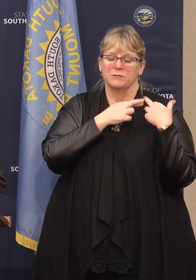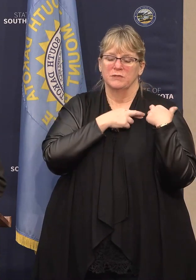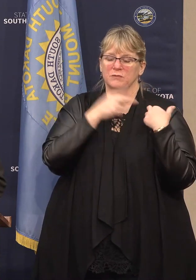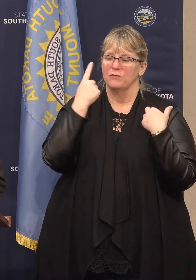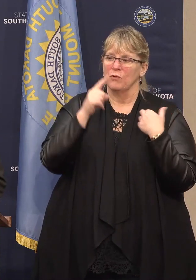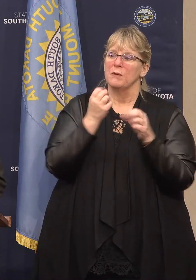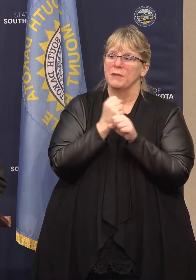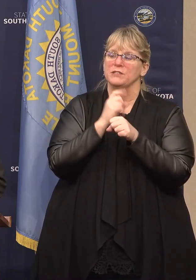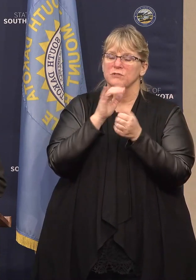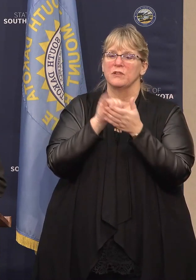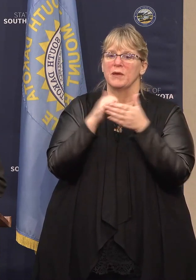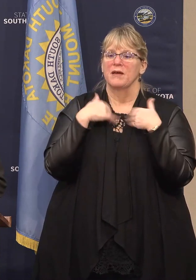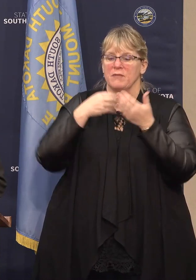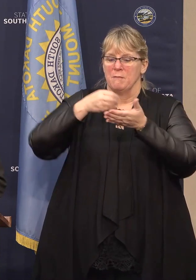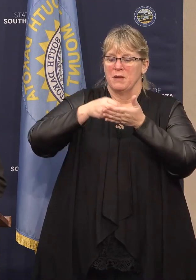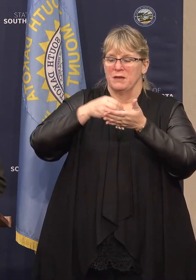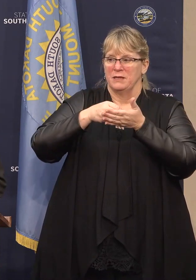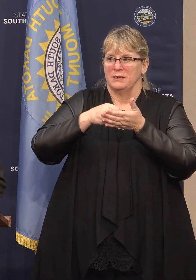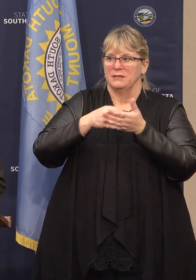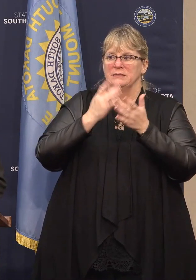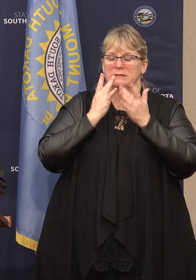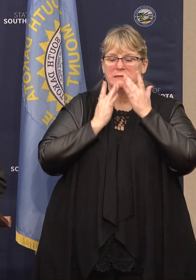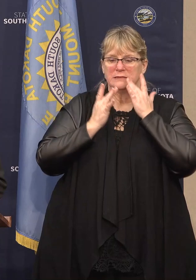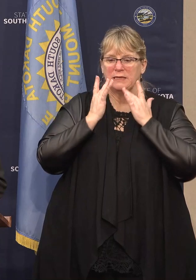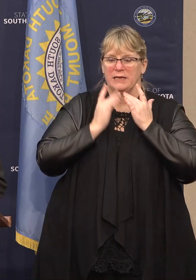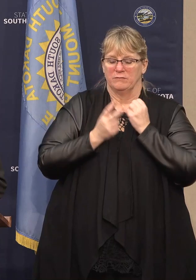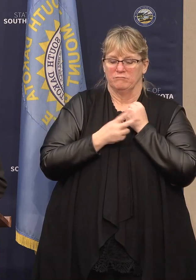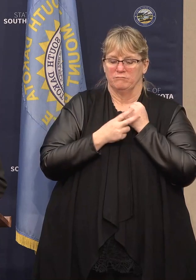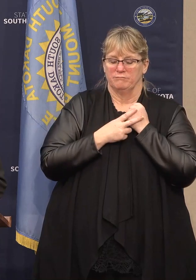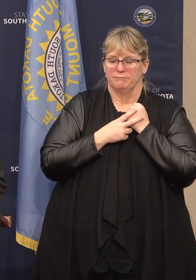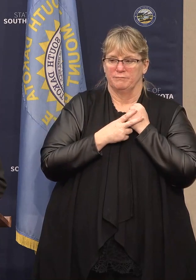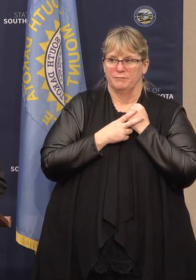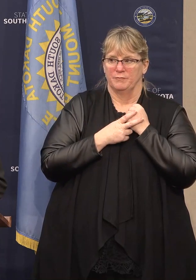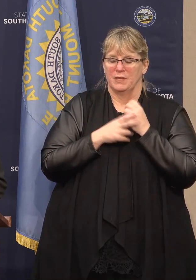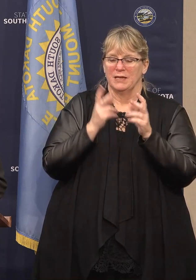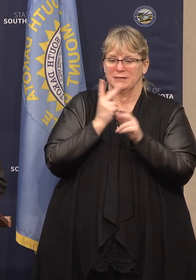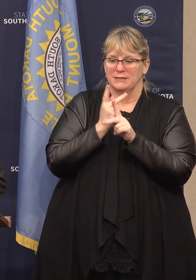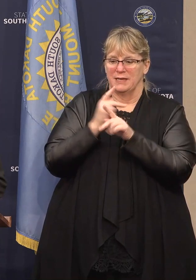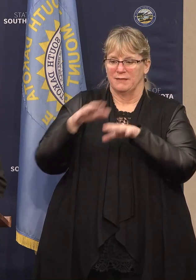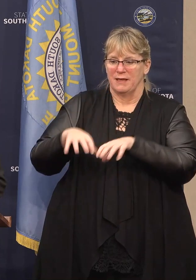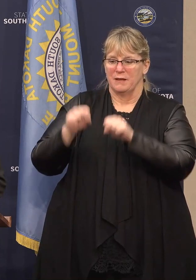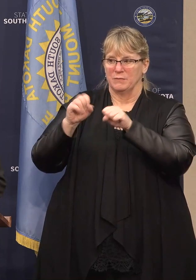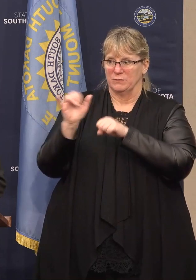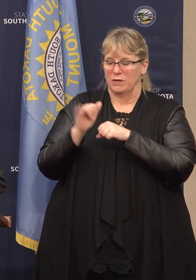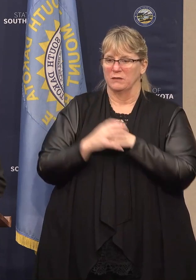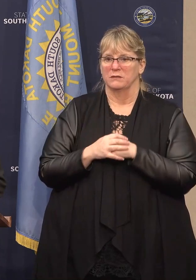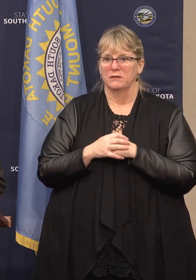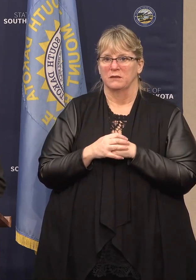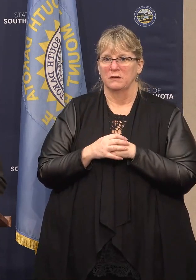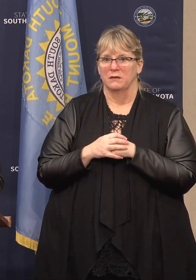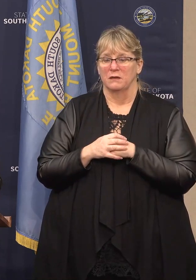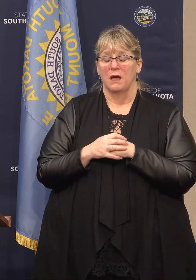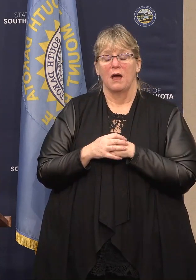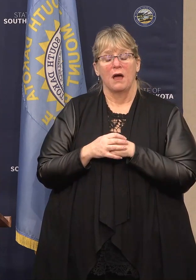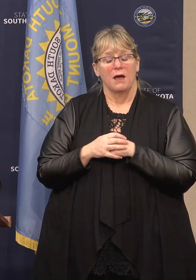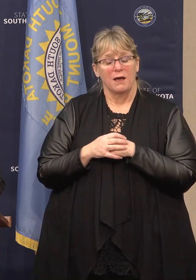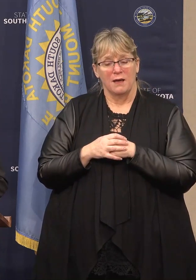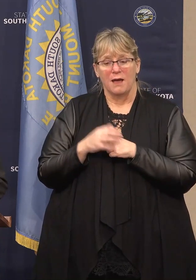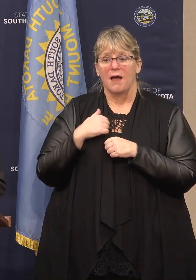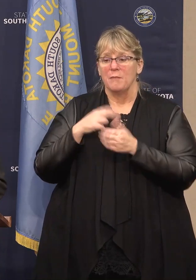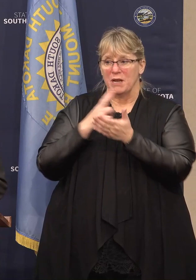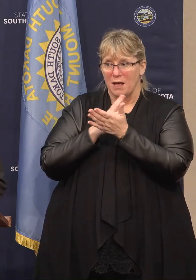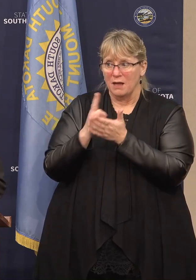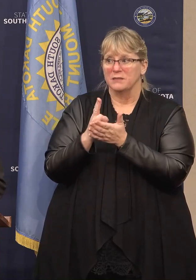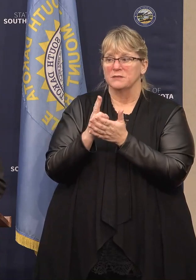for, and make sure that we have the money saved and accounted for to take those on as well. I've been pretty palms up about what we